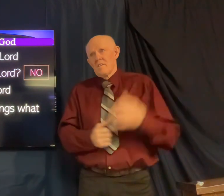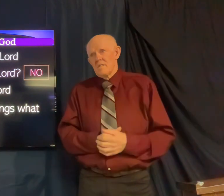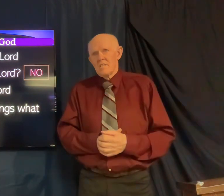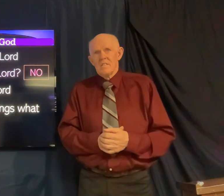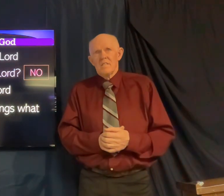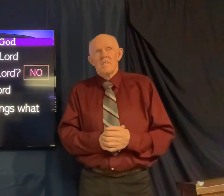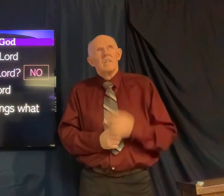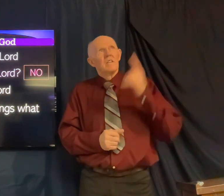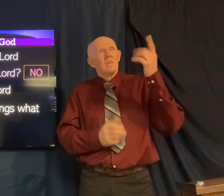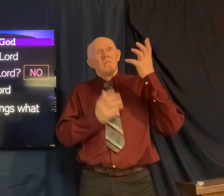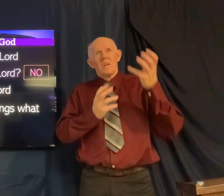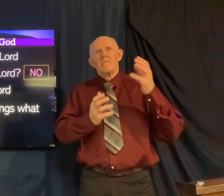Lord wants.